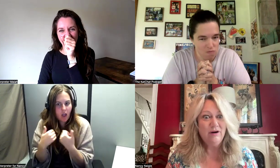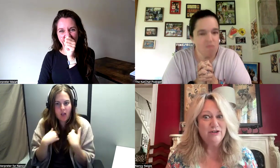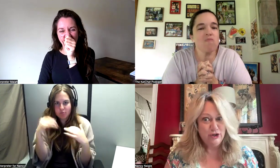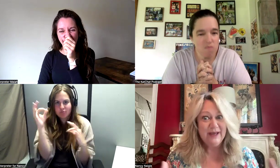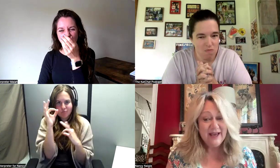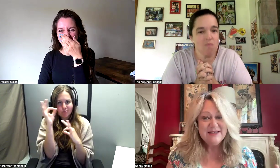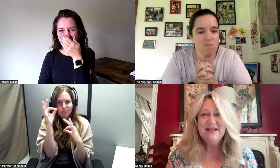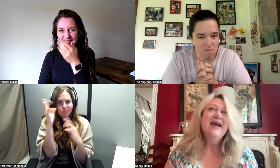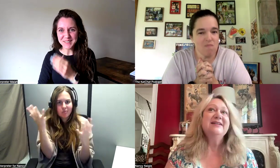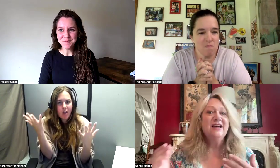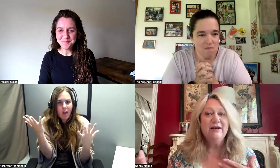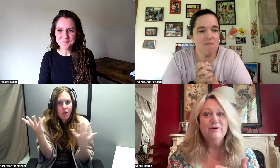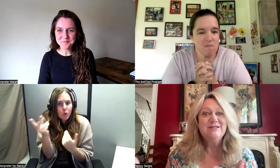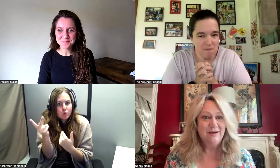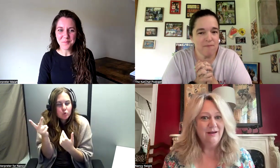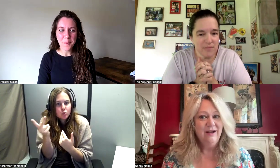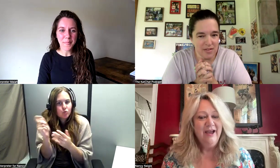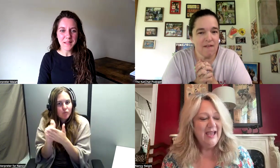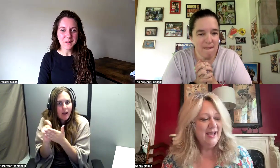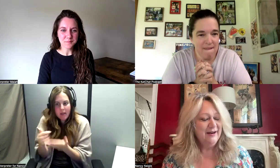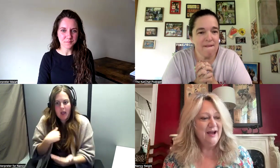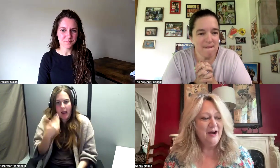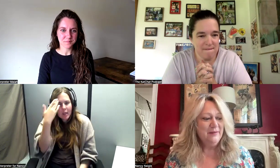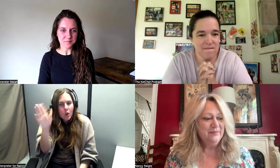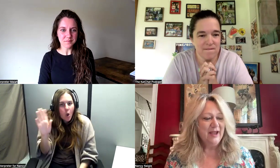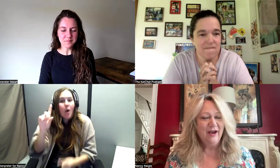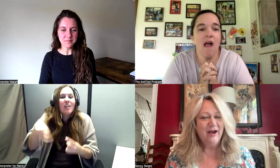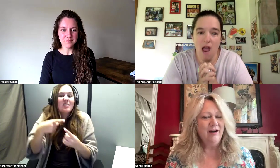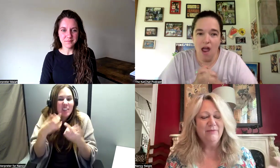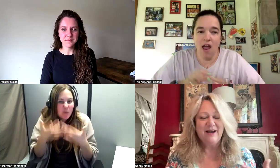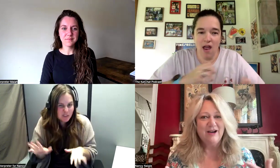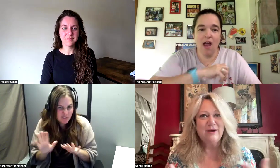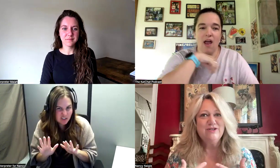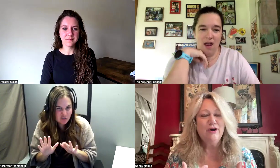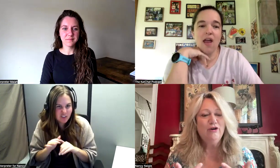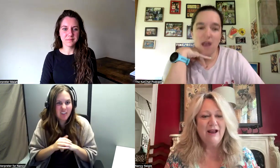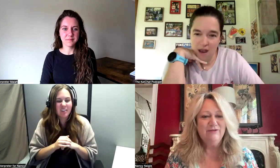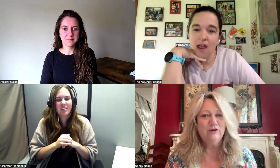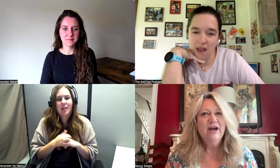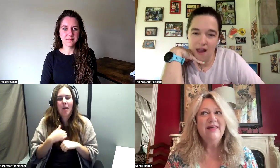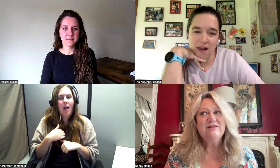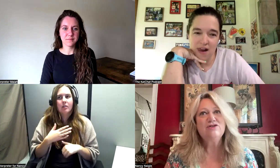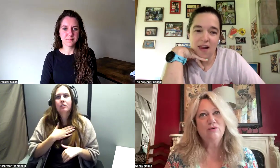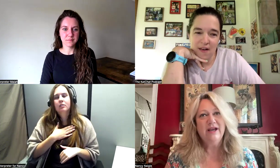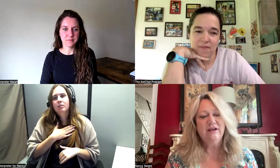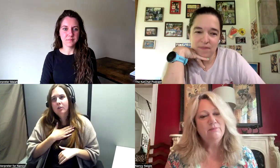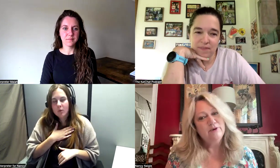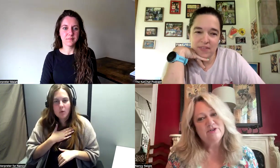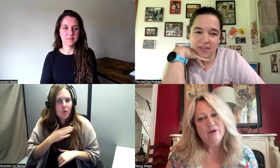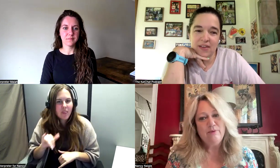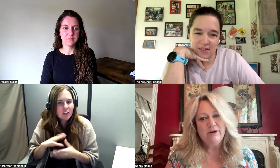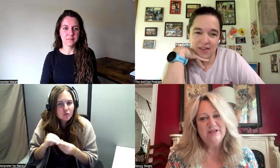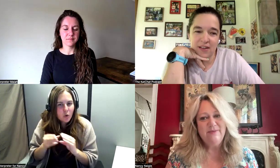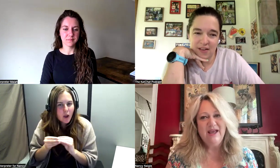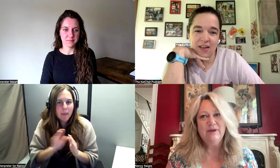they were doing it until it was done. And oh my gosh, I was so grateful. That story, the book